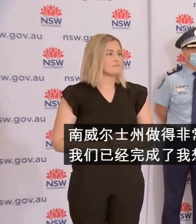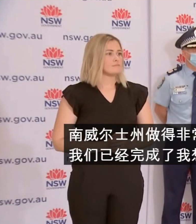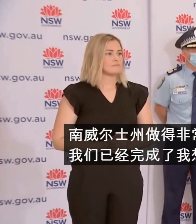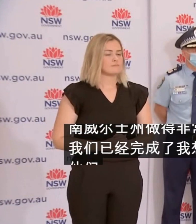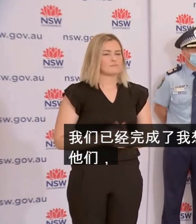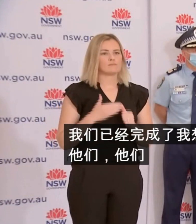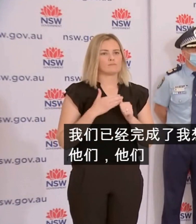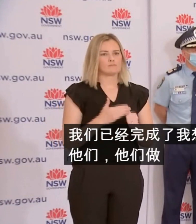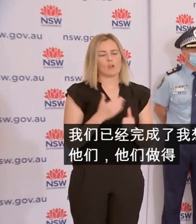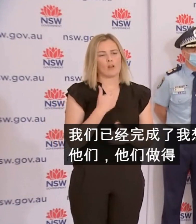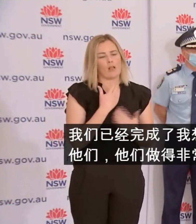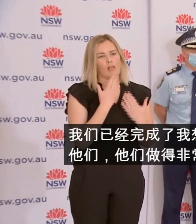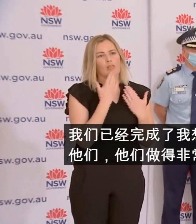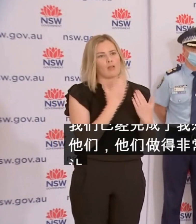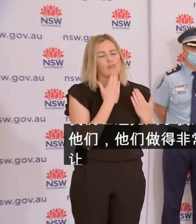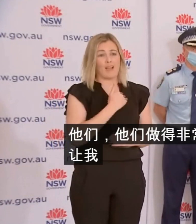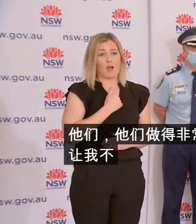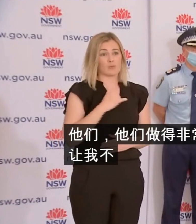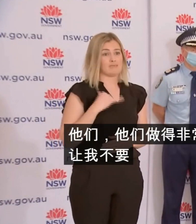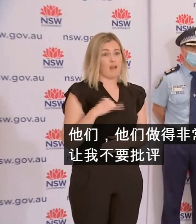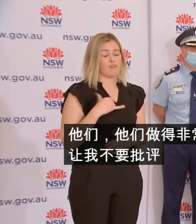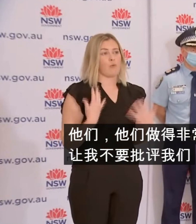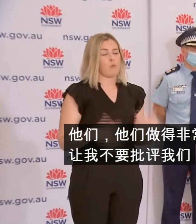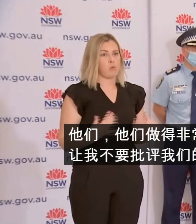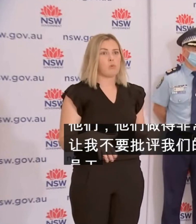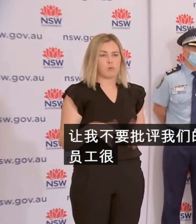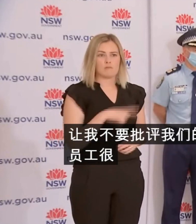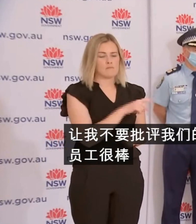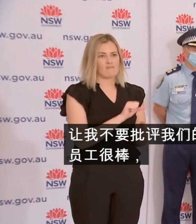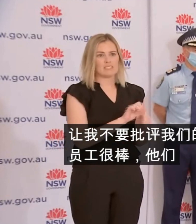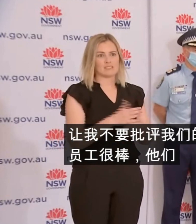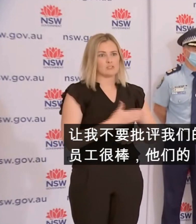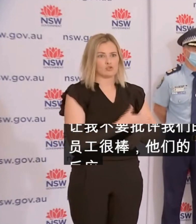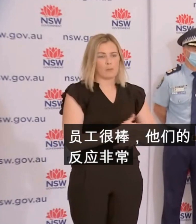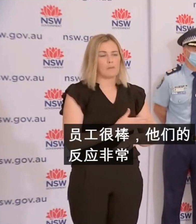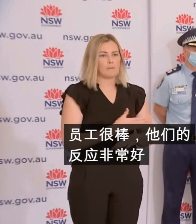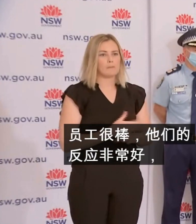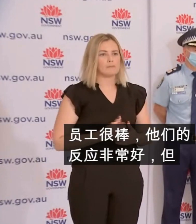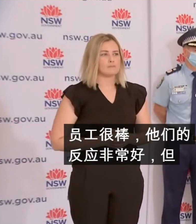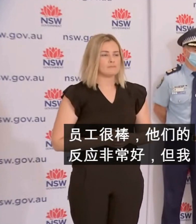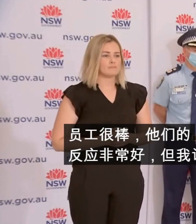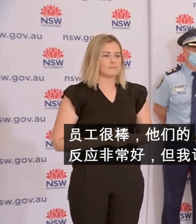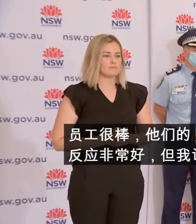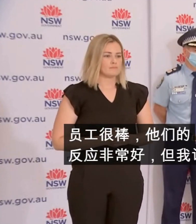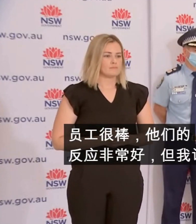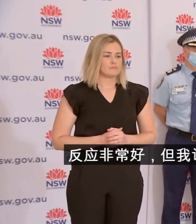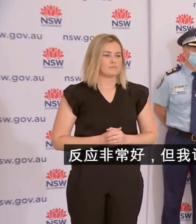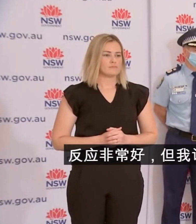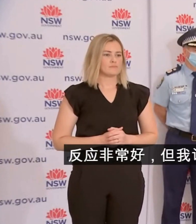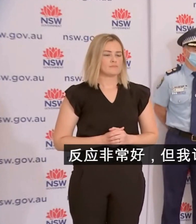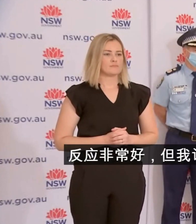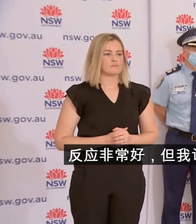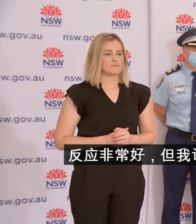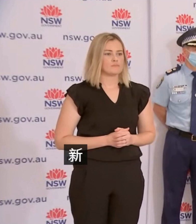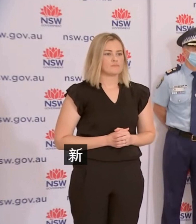our staff, I want to thank them, they've done an amazing job. Let me not make this any criticism, our staff have been amazing and they have responded extremely well. But I think there's